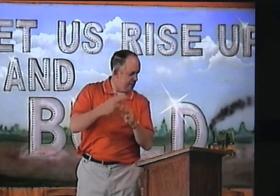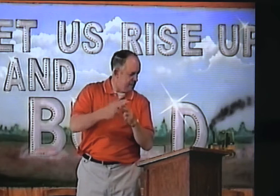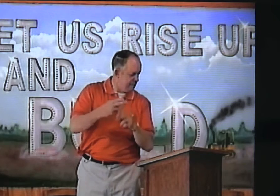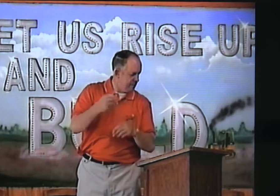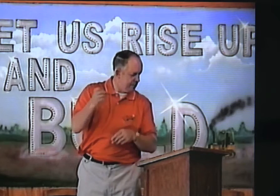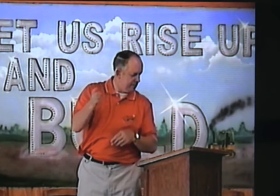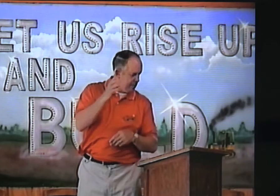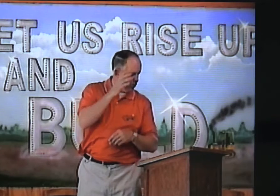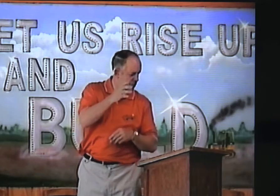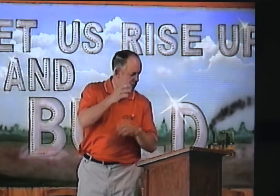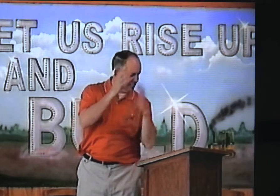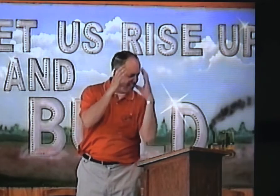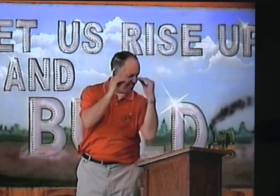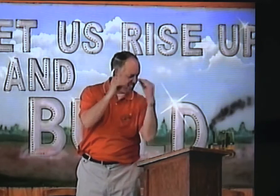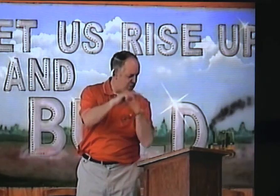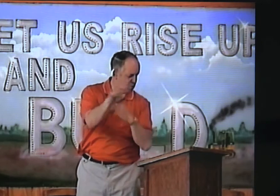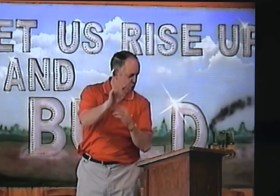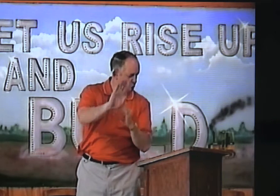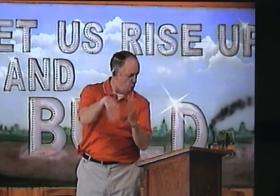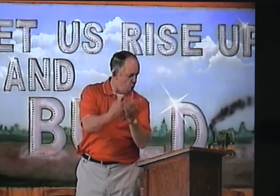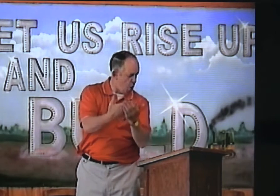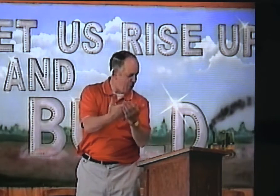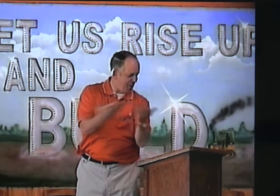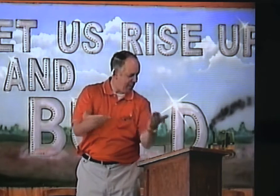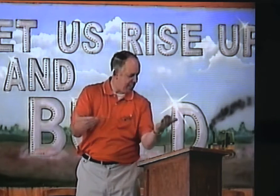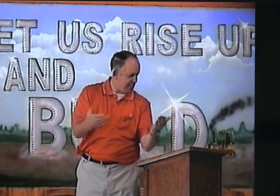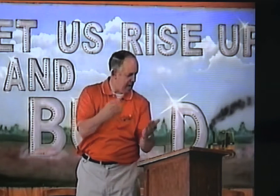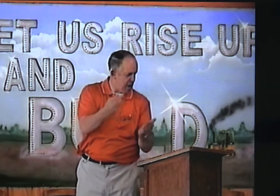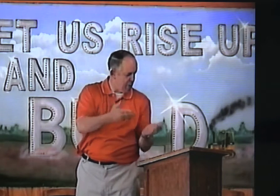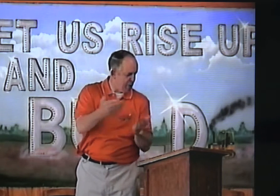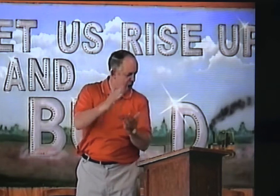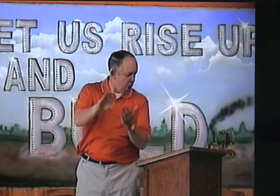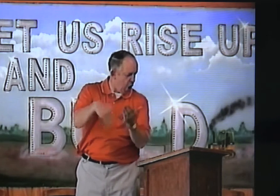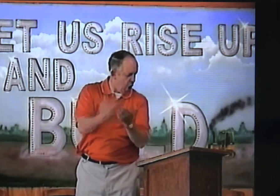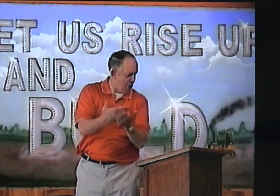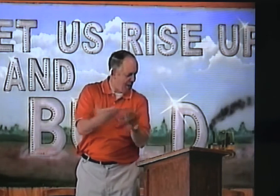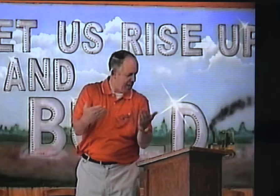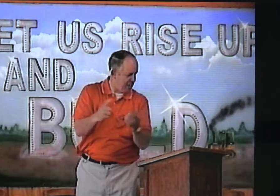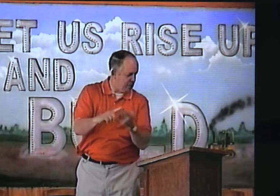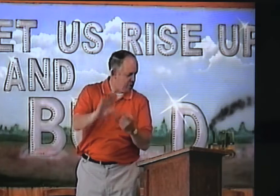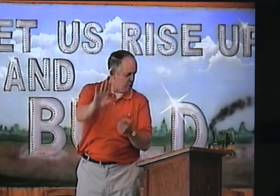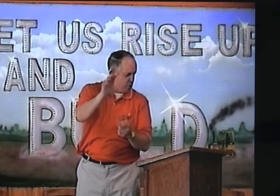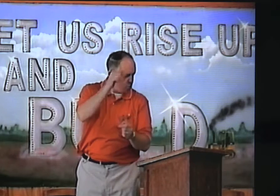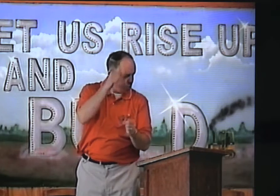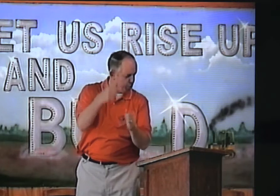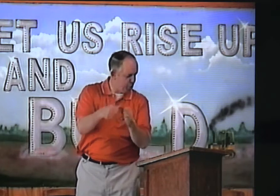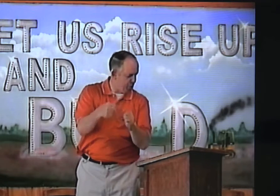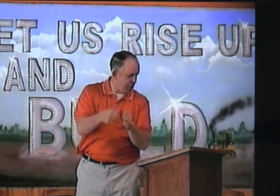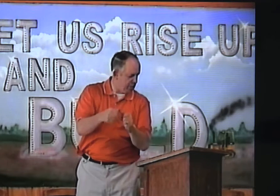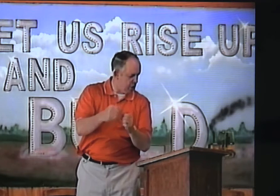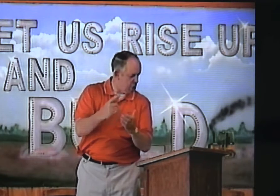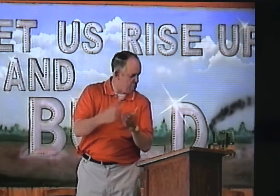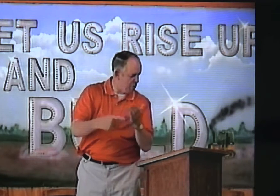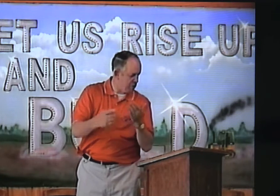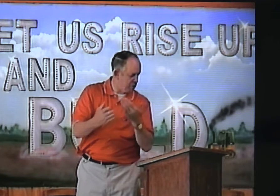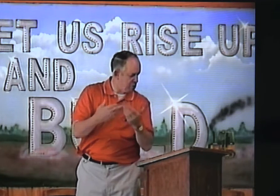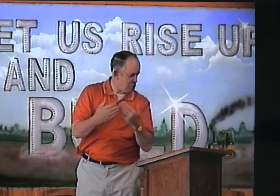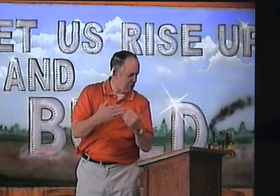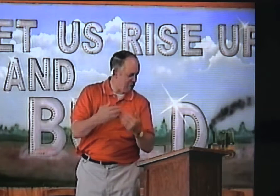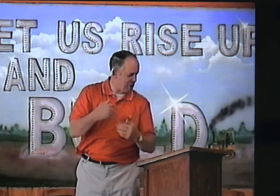send in my name, he shall teach you all things, and bring all things to your remembrance, whatsoever